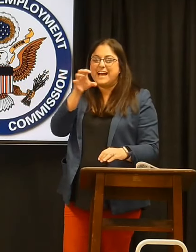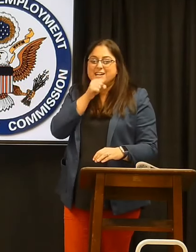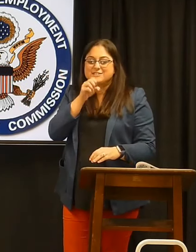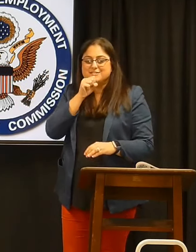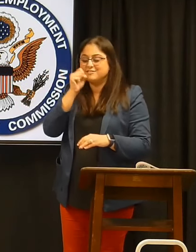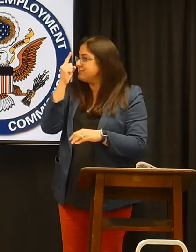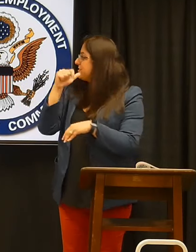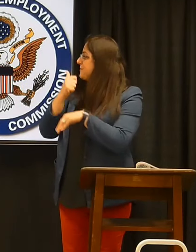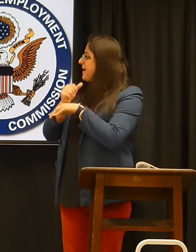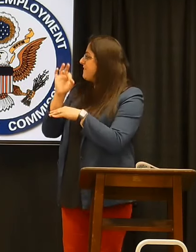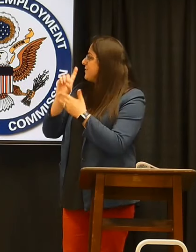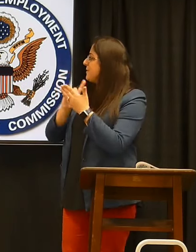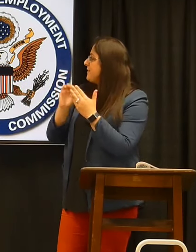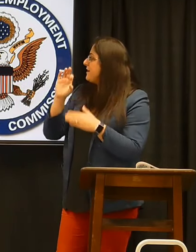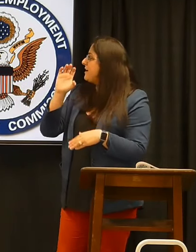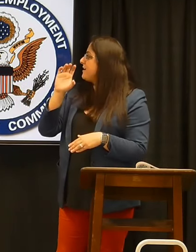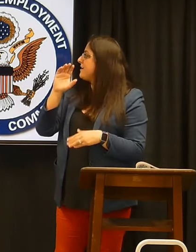And I also talked about the Age Discrimination Act,